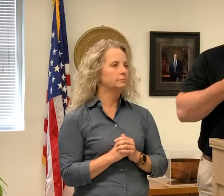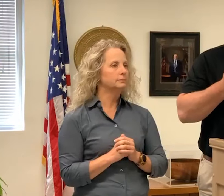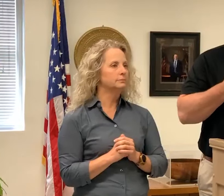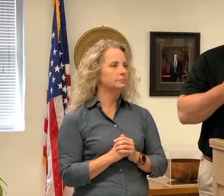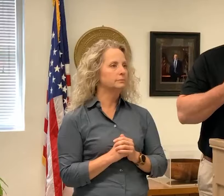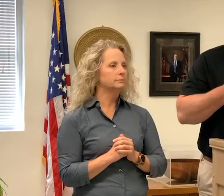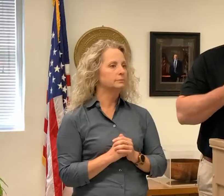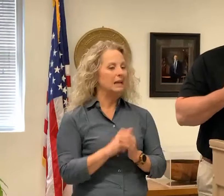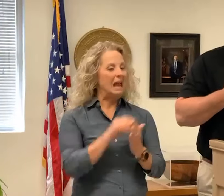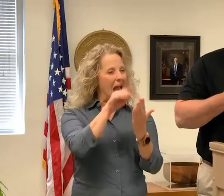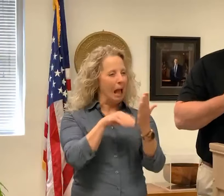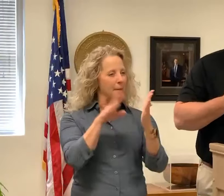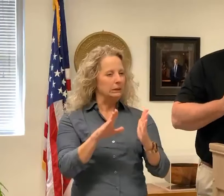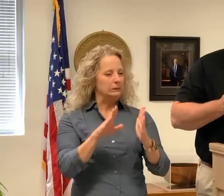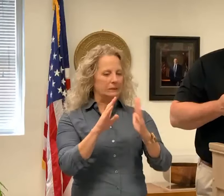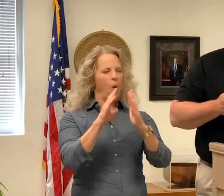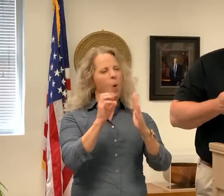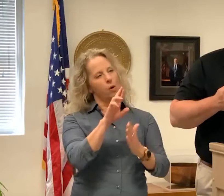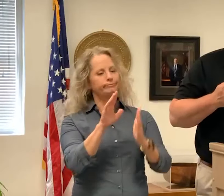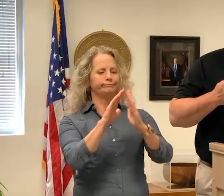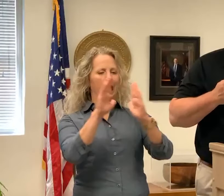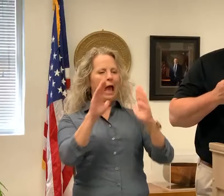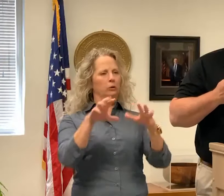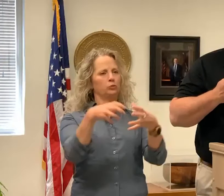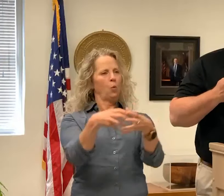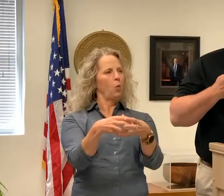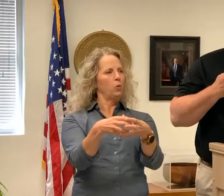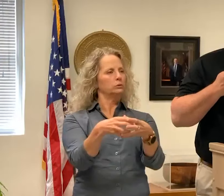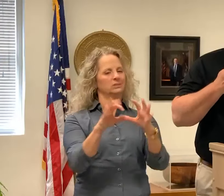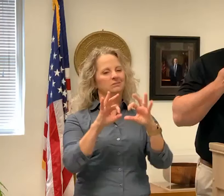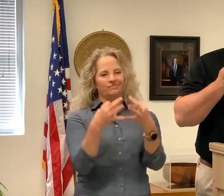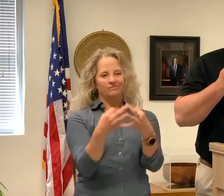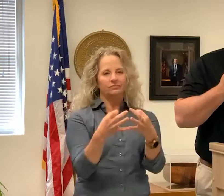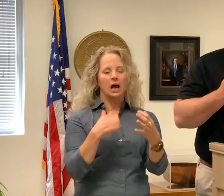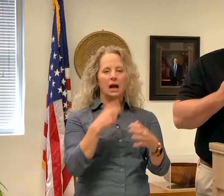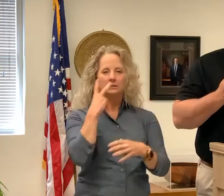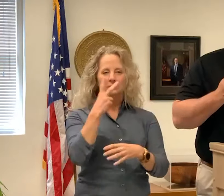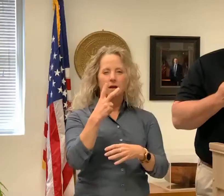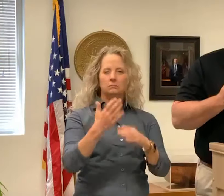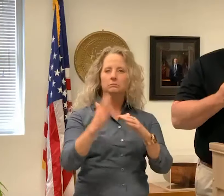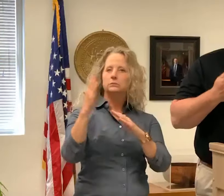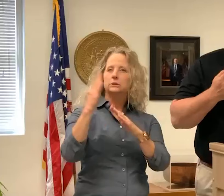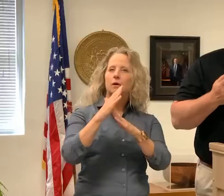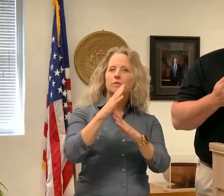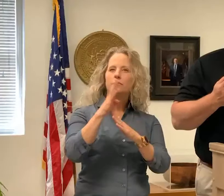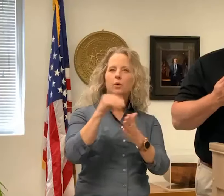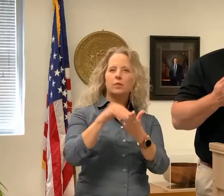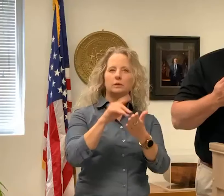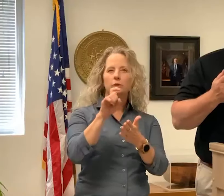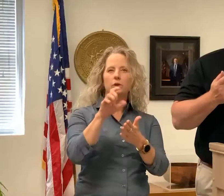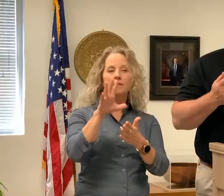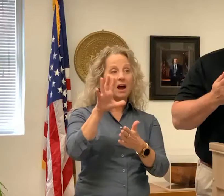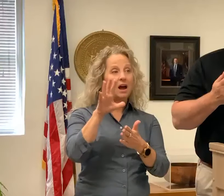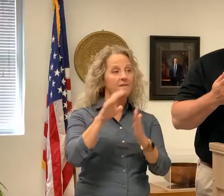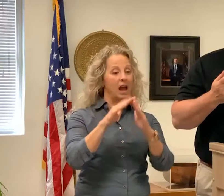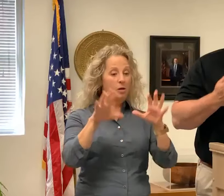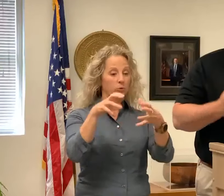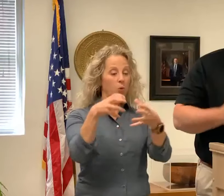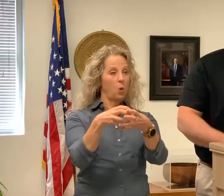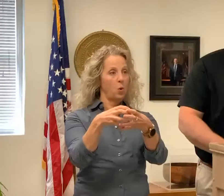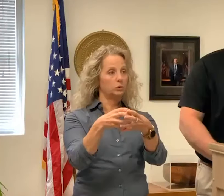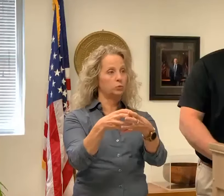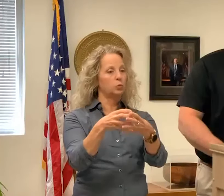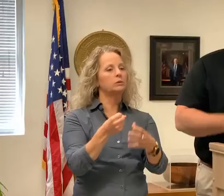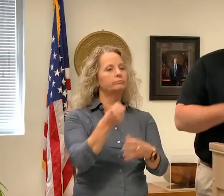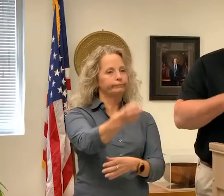look at applicants or households. And so I saw, I think the height was 4,105 households that were